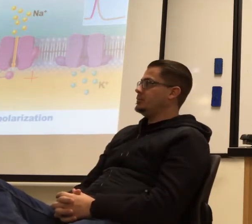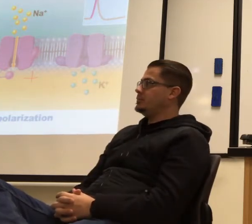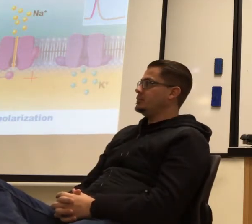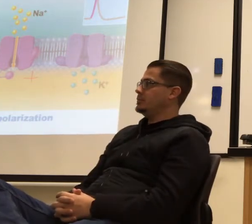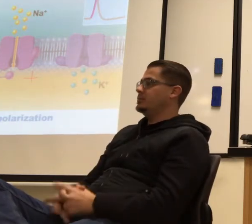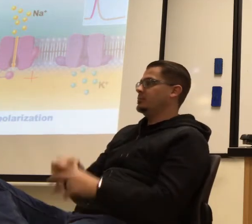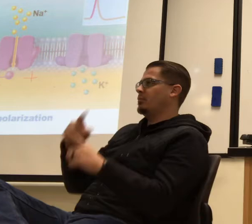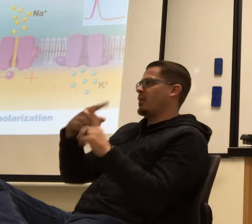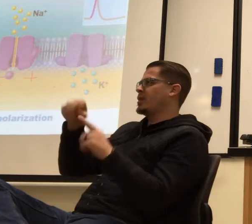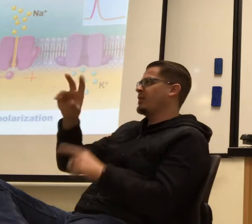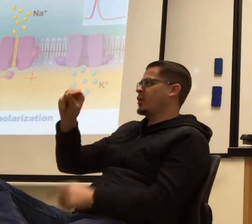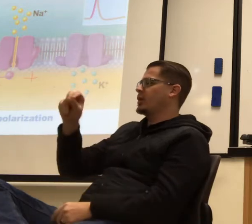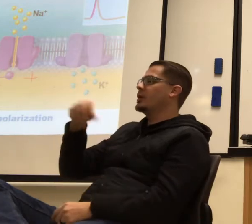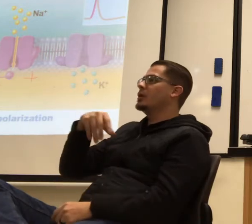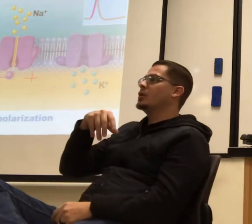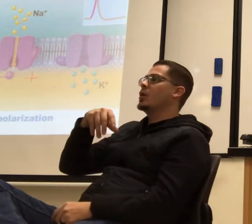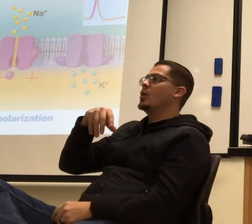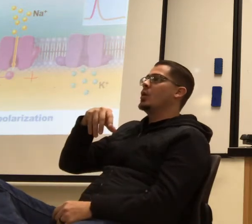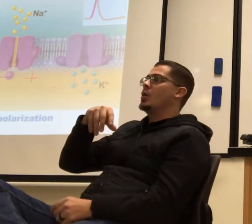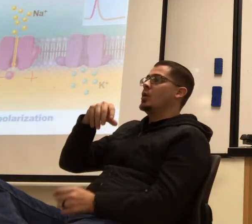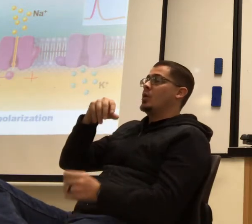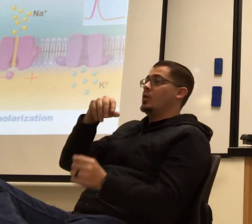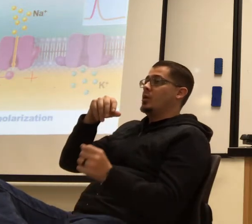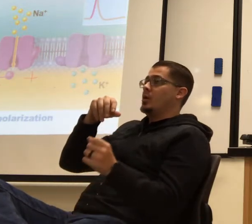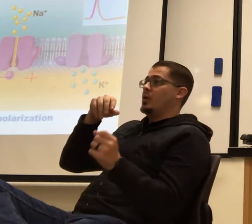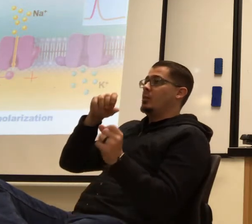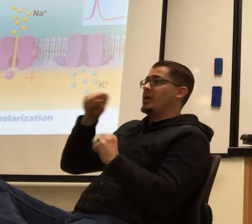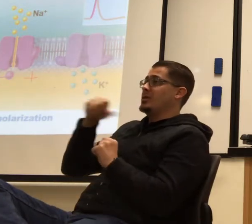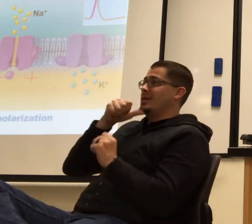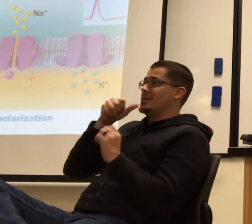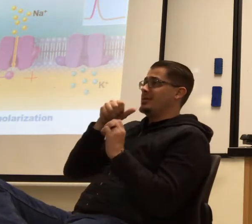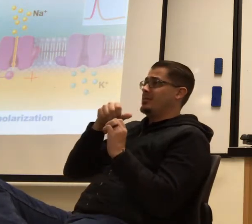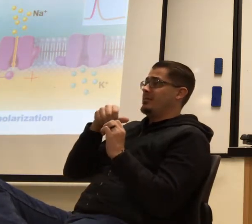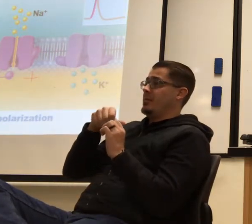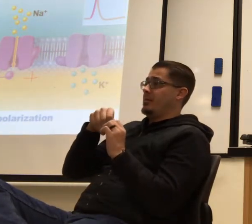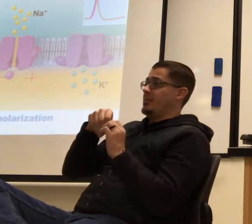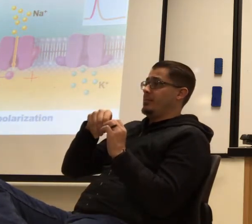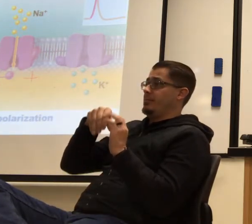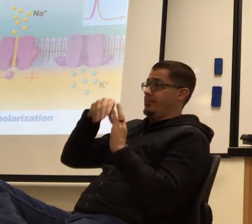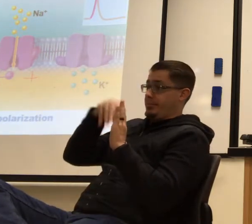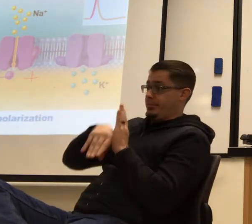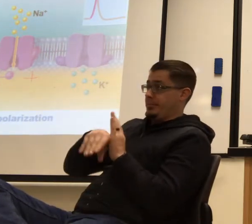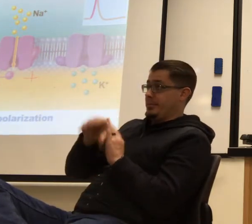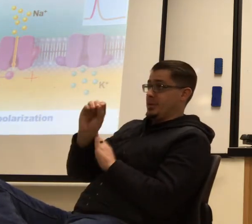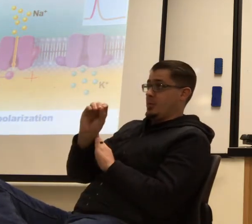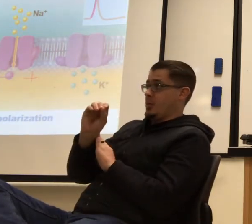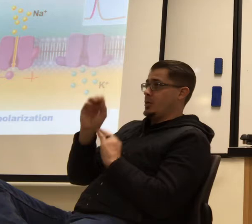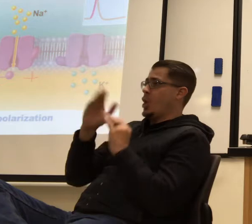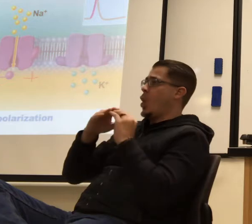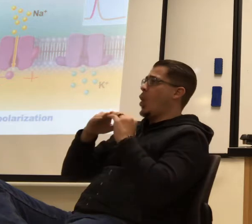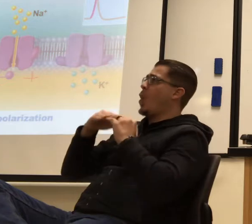Membrane potential doesn't just fall from negative to zero, it overshoots it to plus 30. Okay.